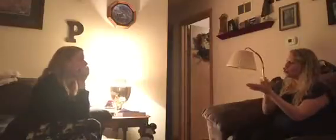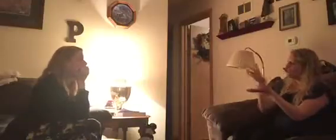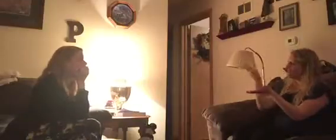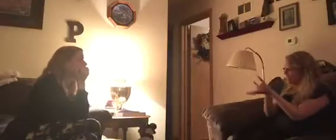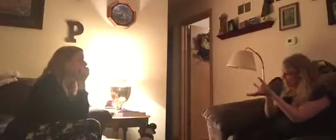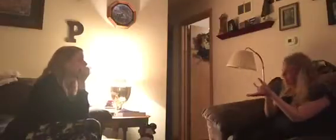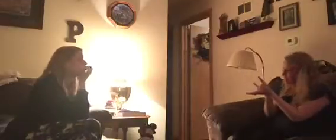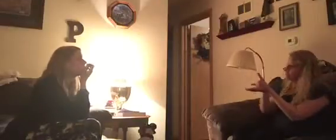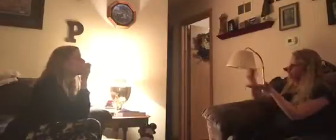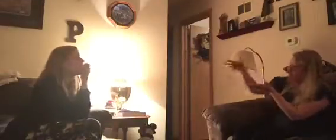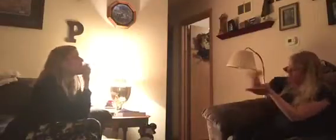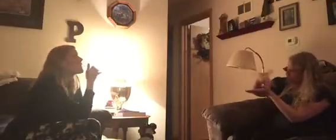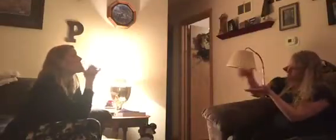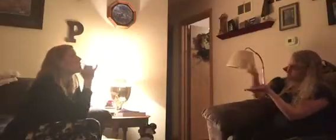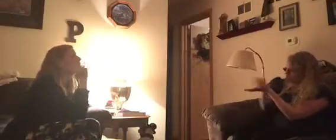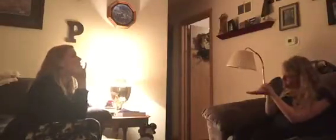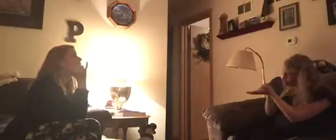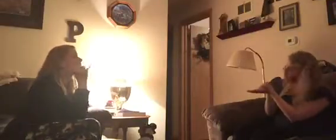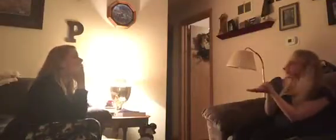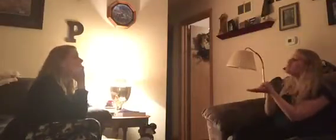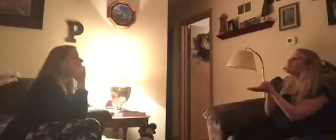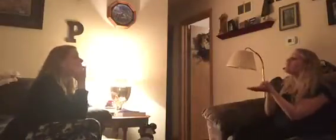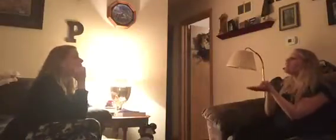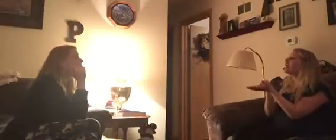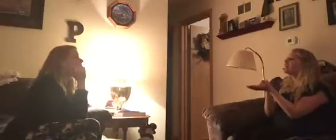And you put these little scratches in there so that way the paint sticks in